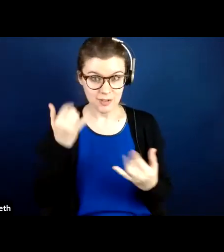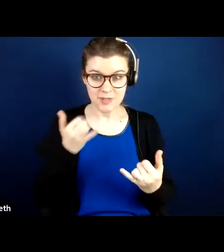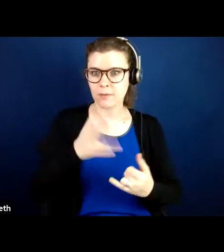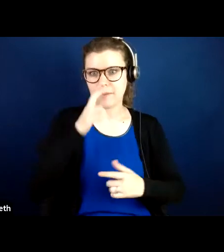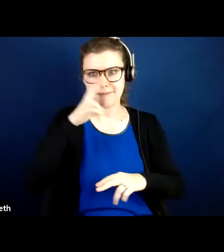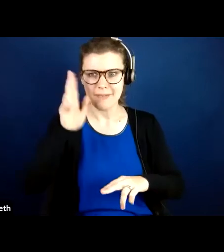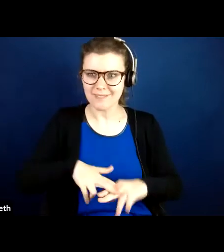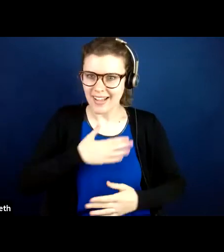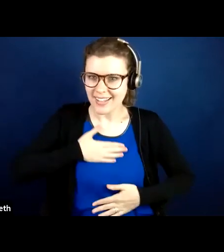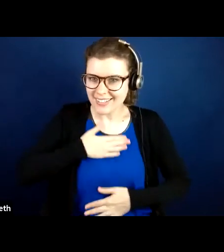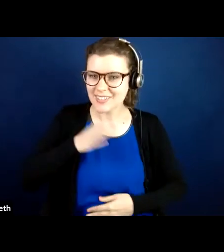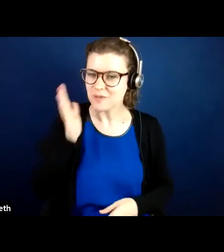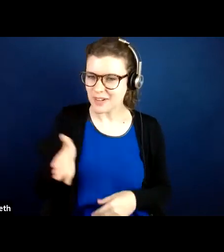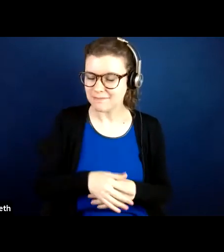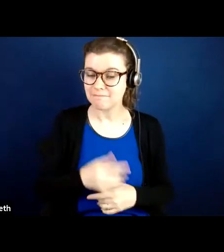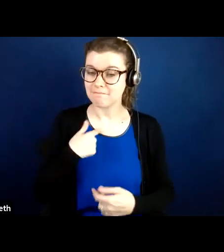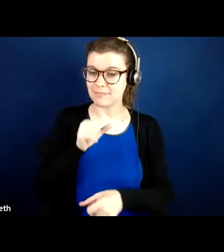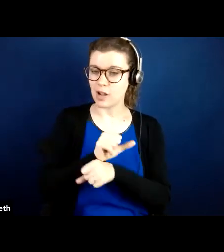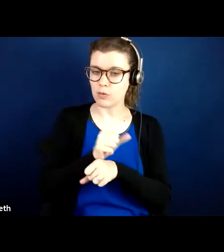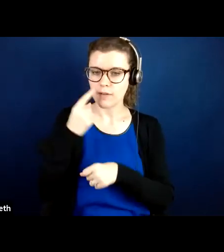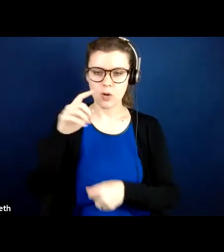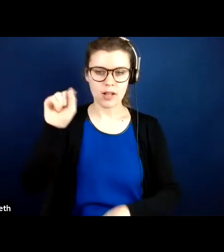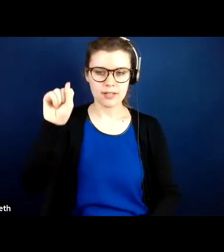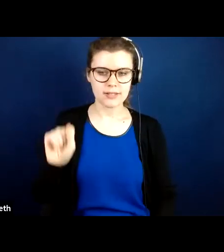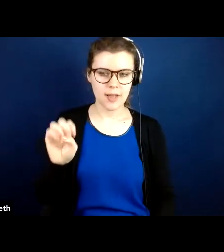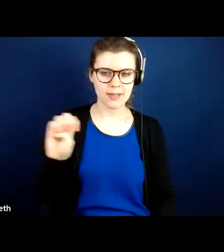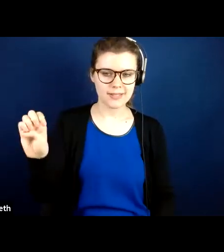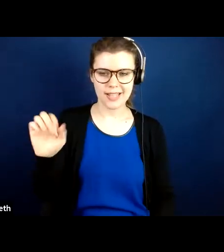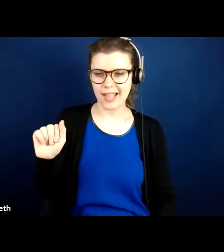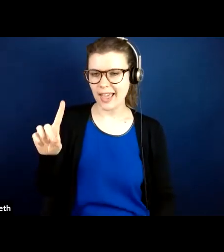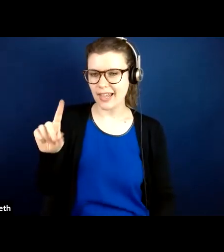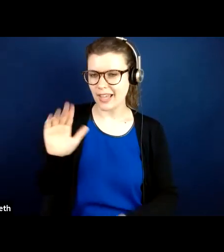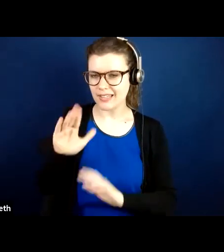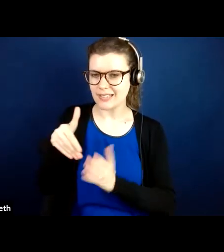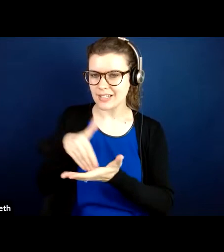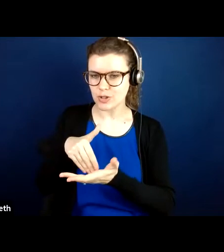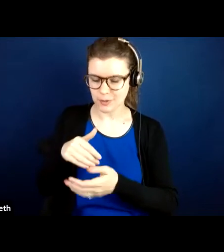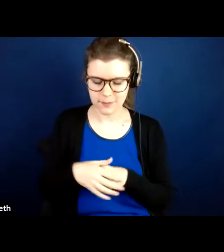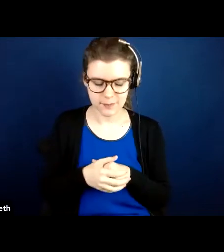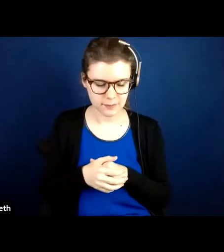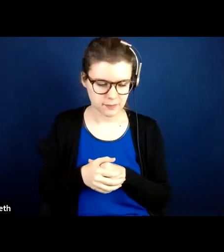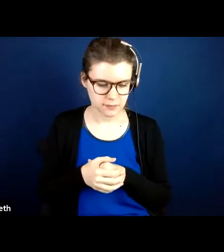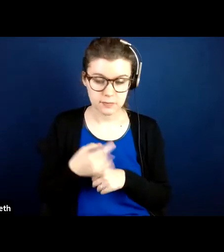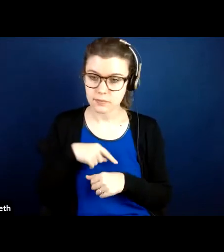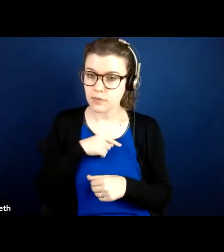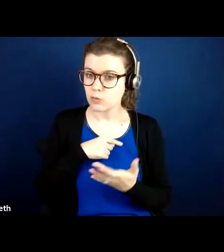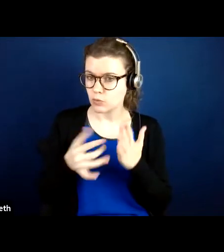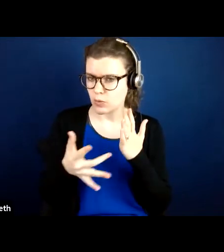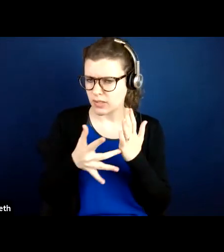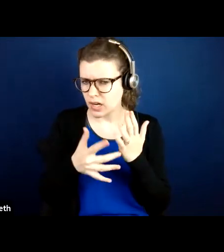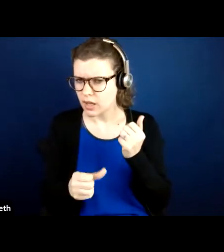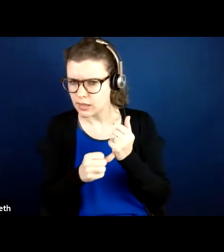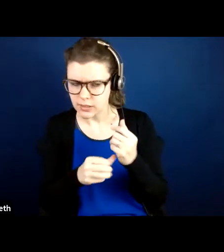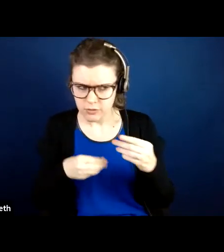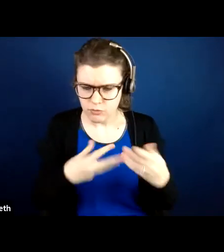session. I work for the Southeast ADA Center, and we are a technical assistance center. We